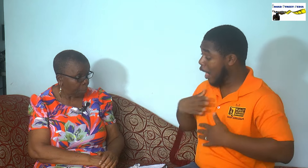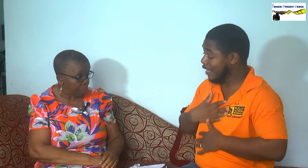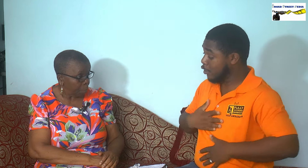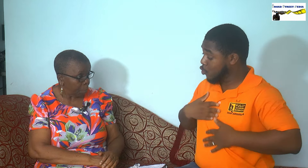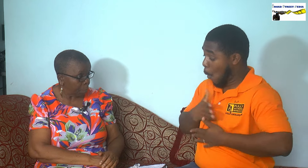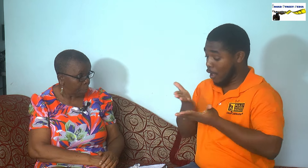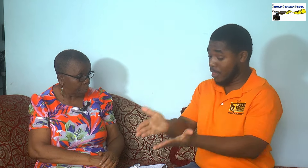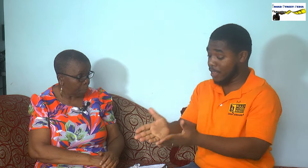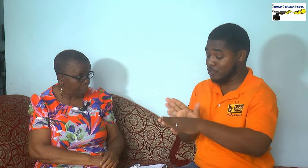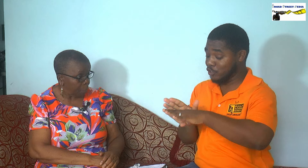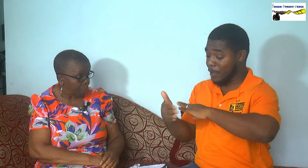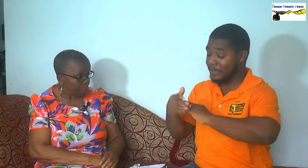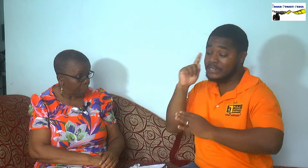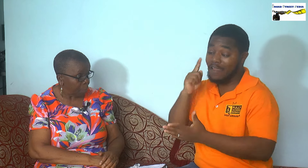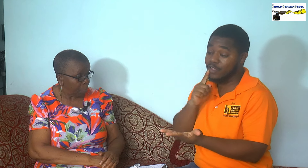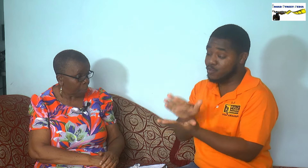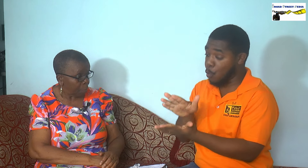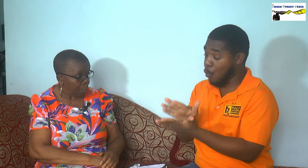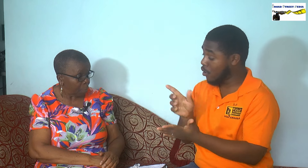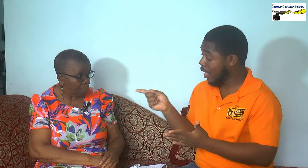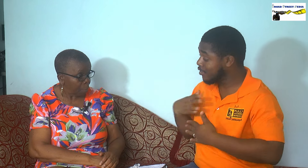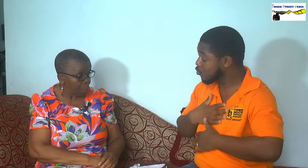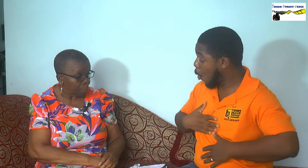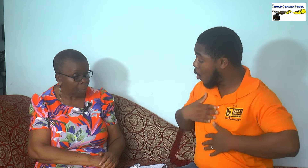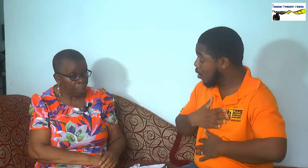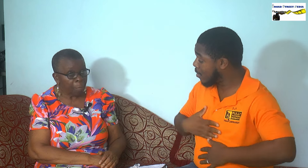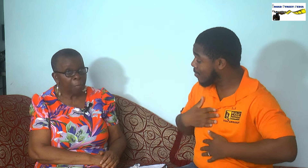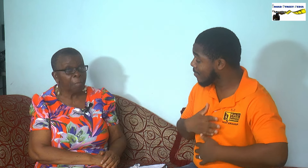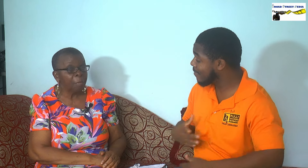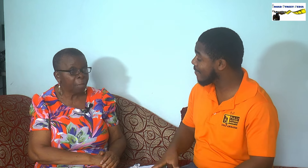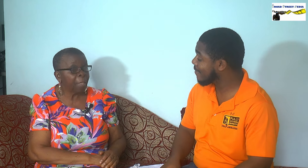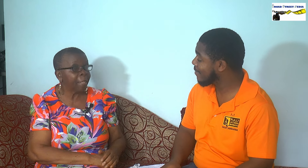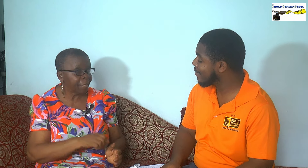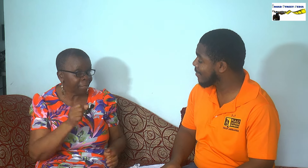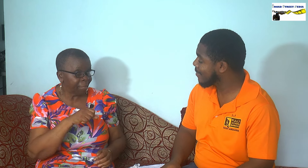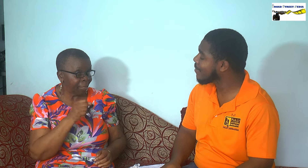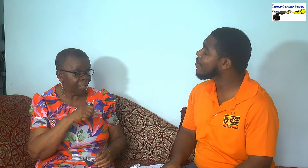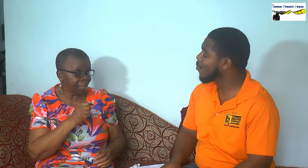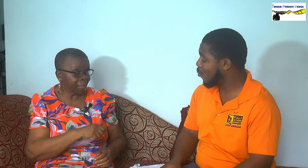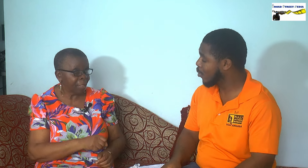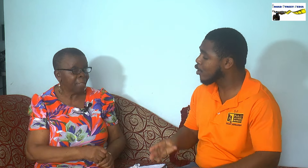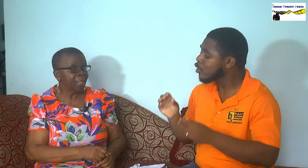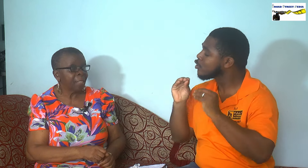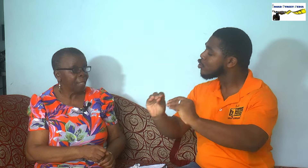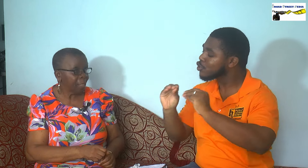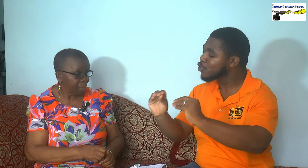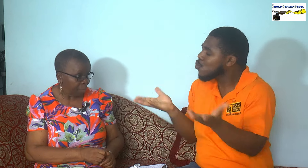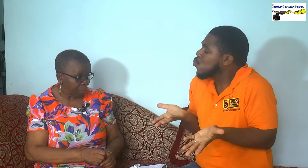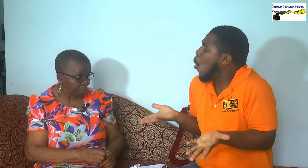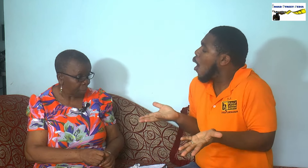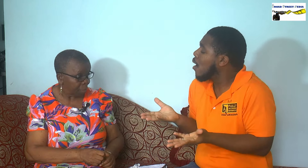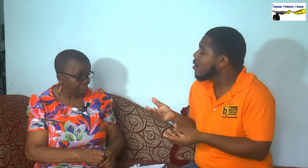I remember. So that's good. Did you enjoy your work there at the School for the Deaf in Jamaica? Yes. What did you